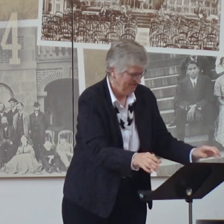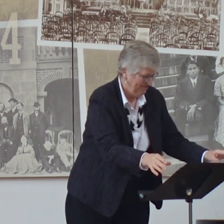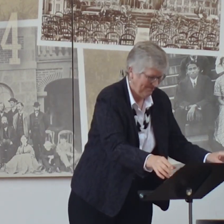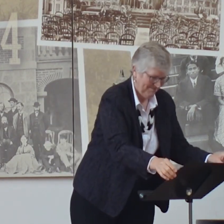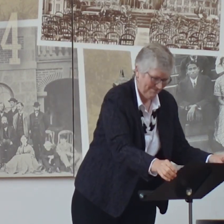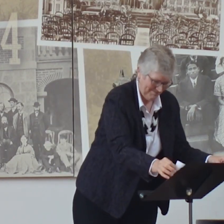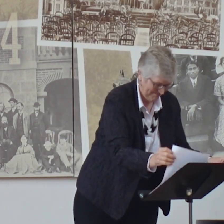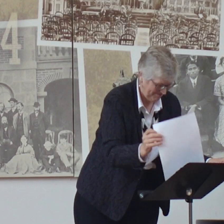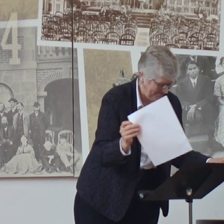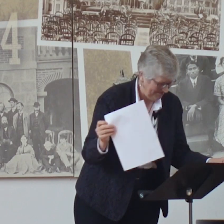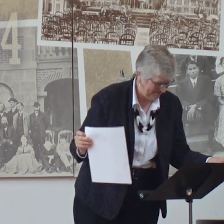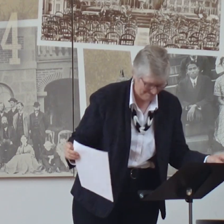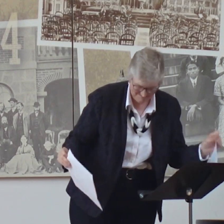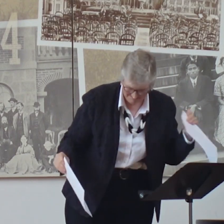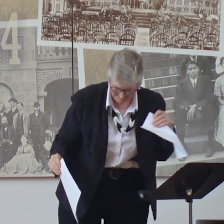Thank you.